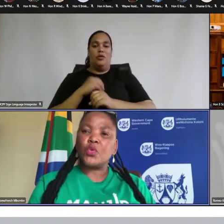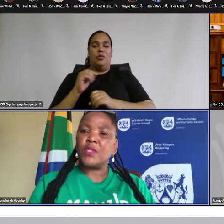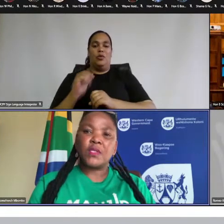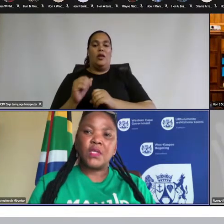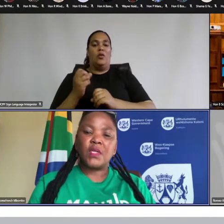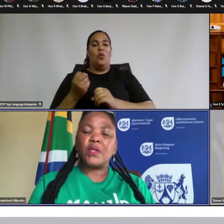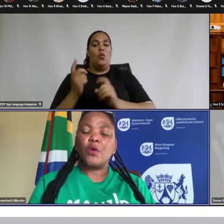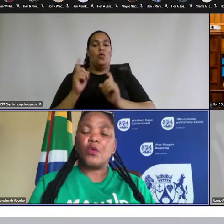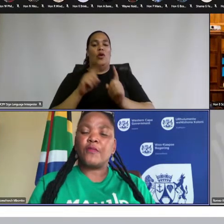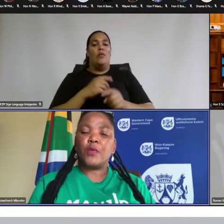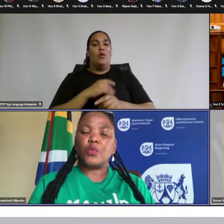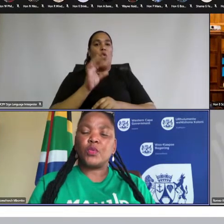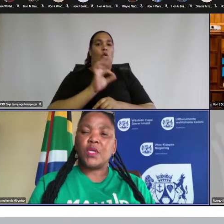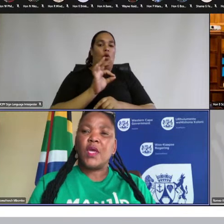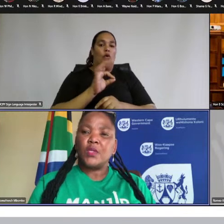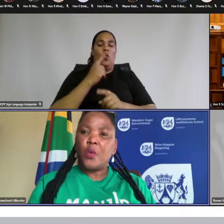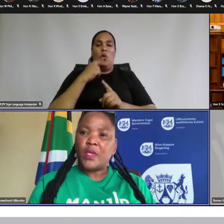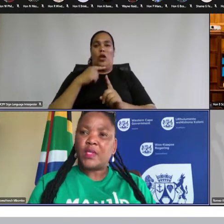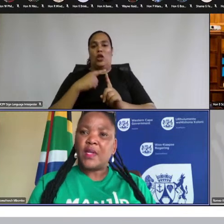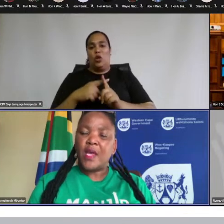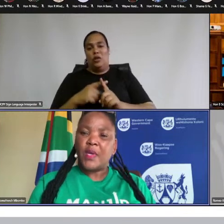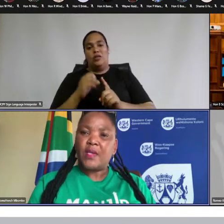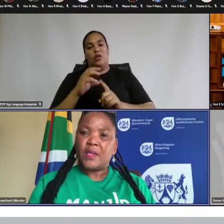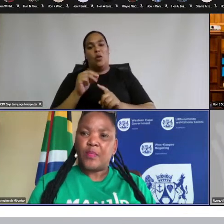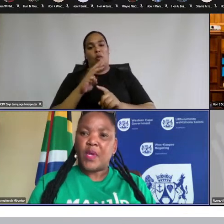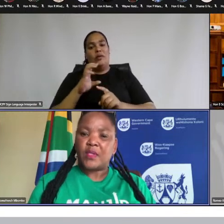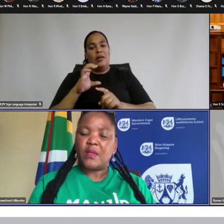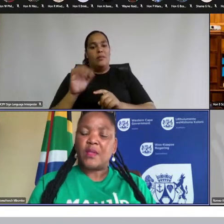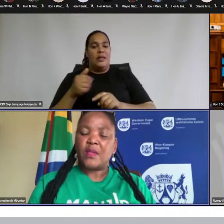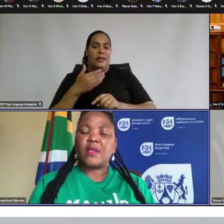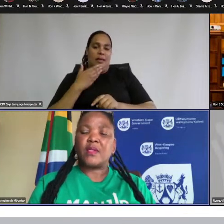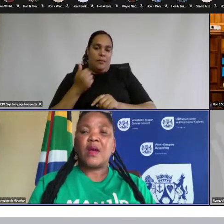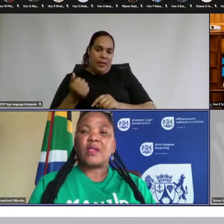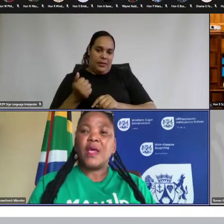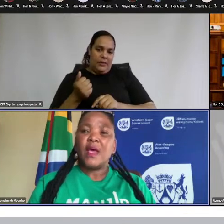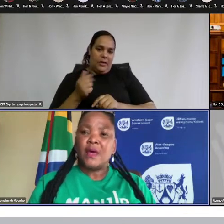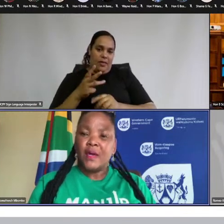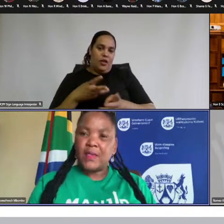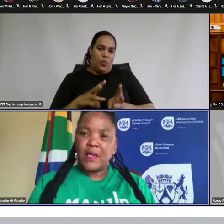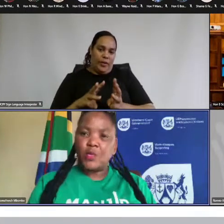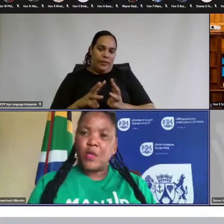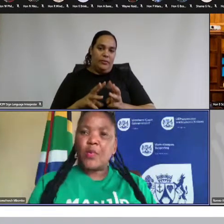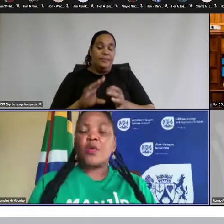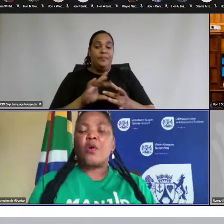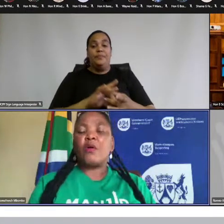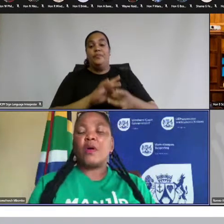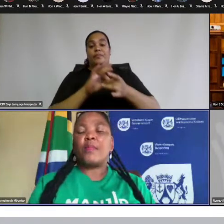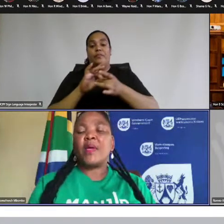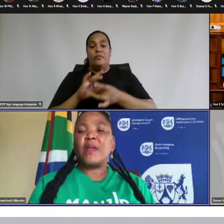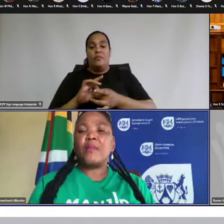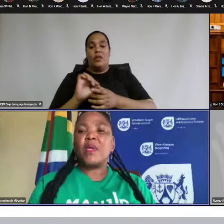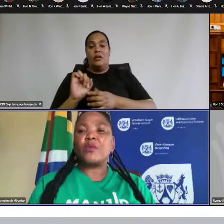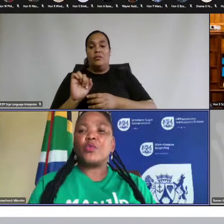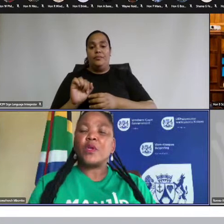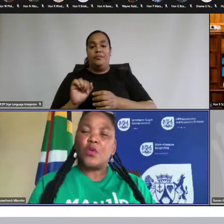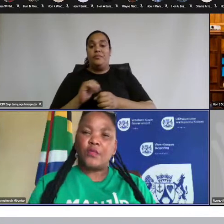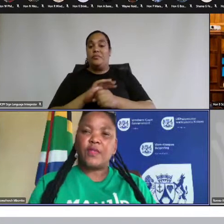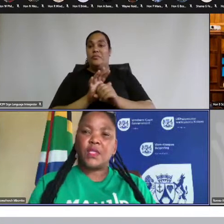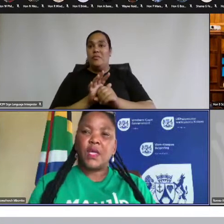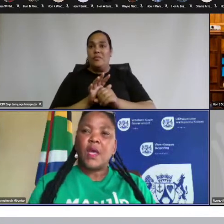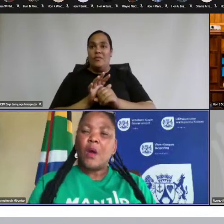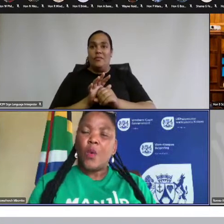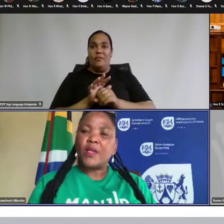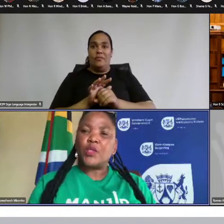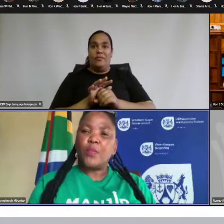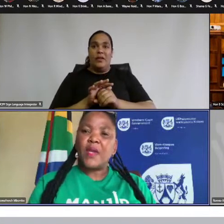even to Proteskier and all of those. So Western Cape is the best in that regard. Related to the pandemic, to the